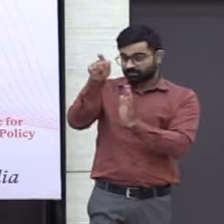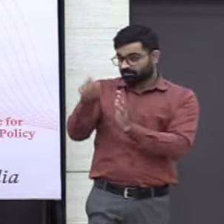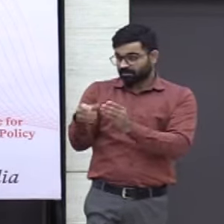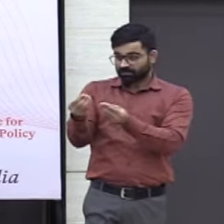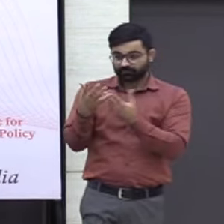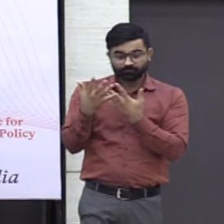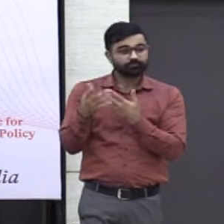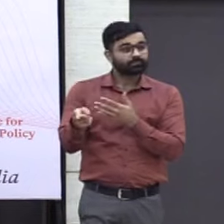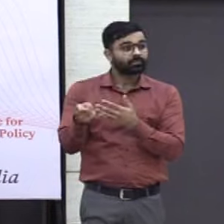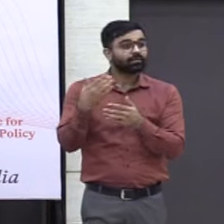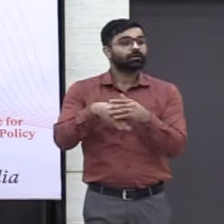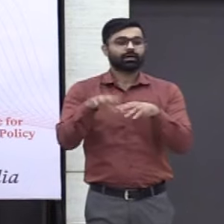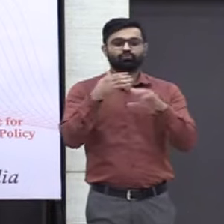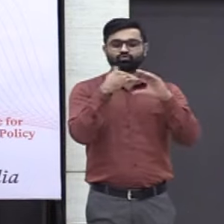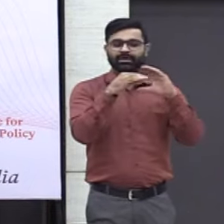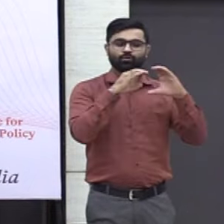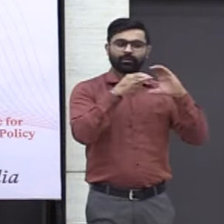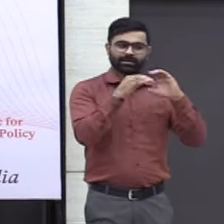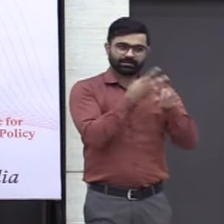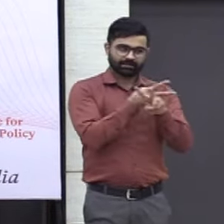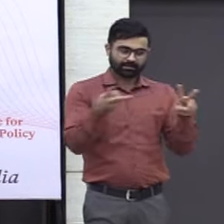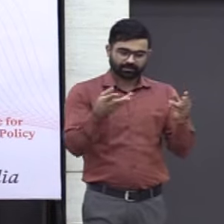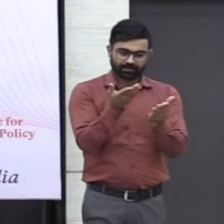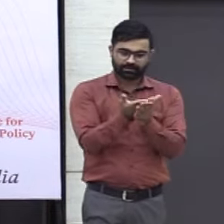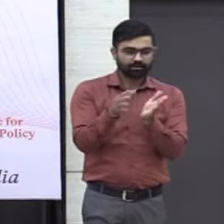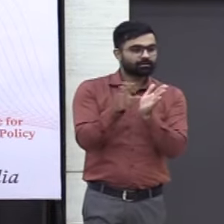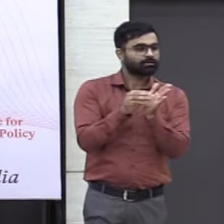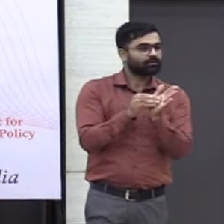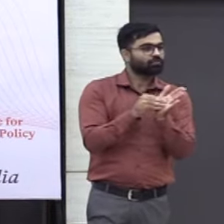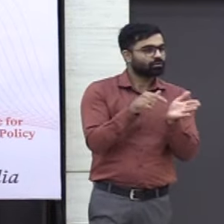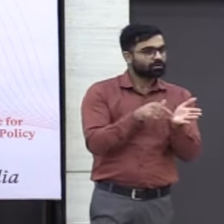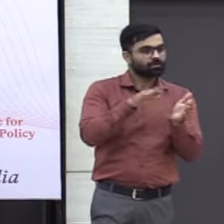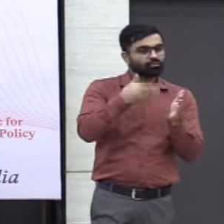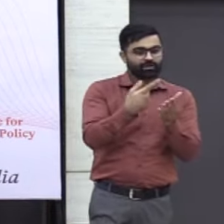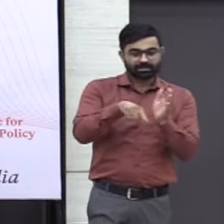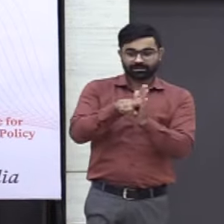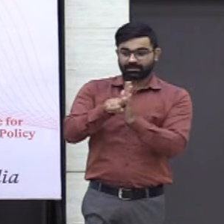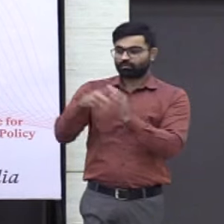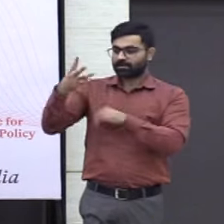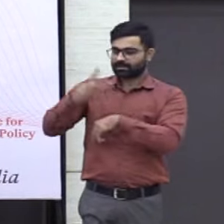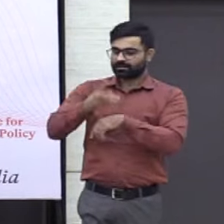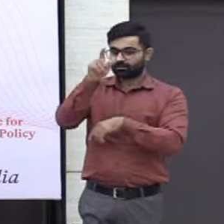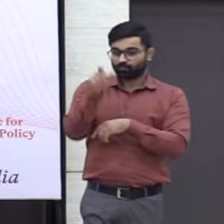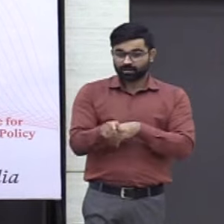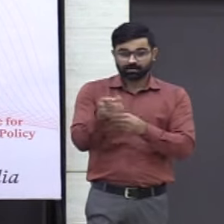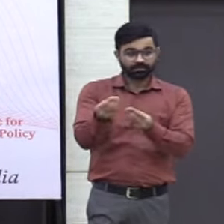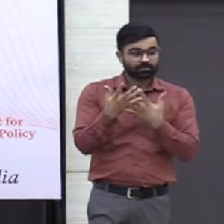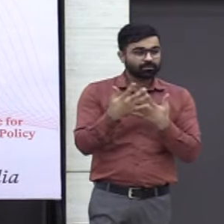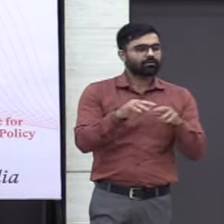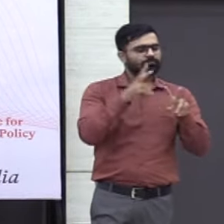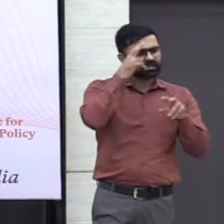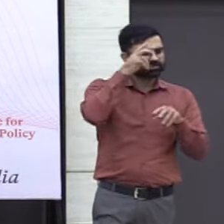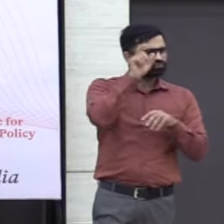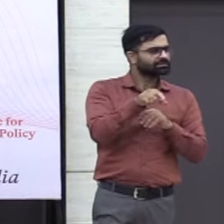giving it. By electronic communication, it shall be taken on record by him on being signed within 3 days from the person giving it, and the